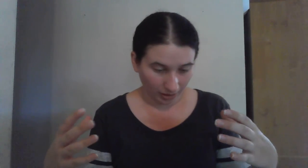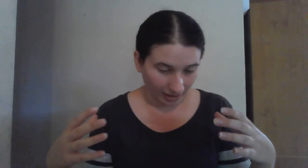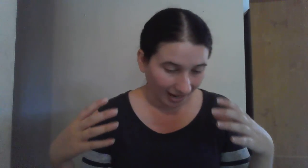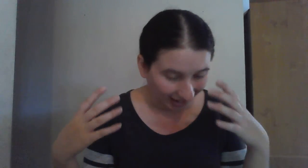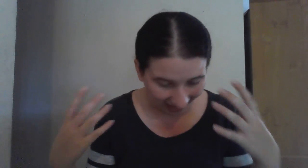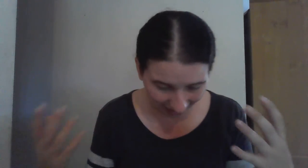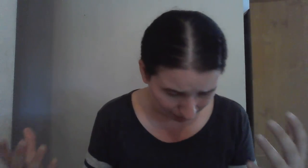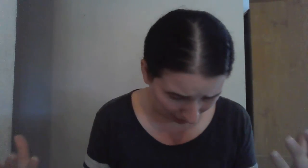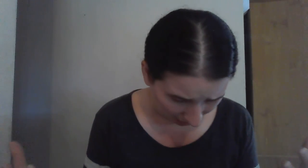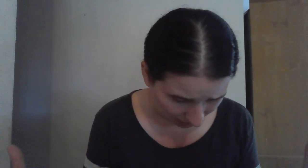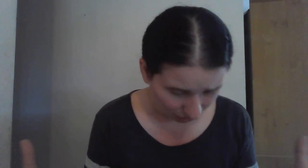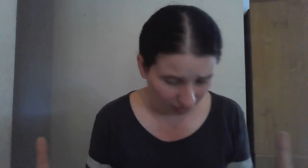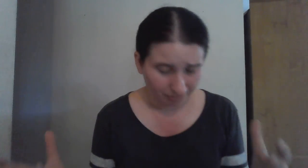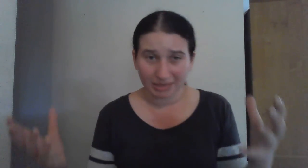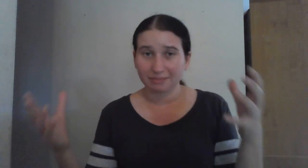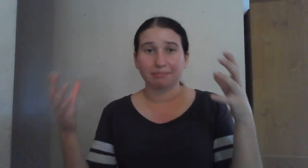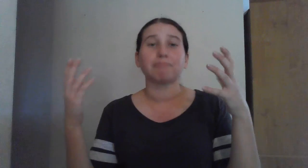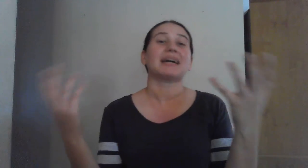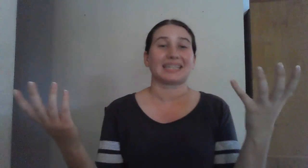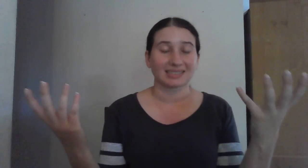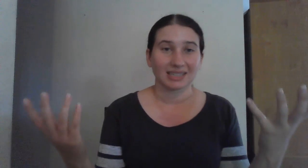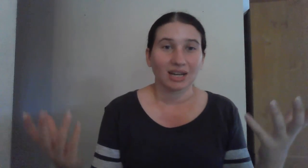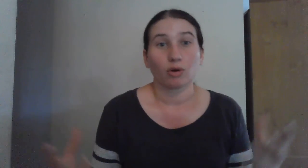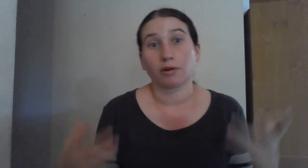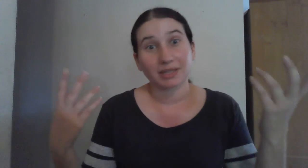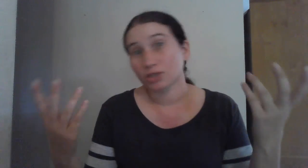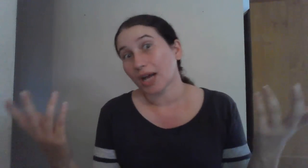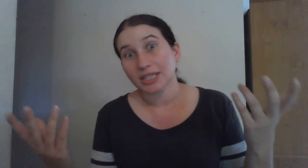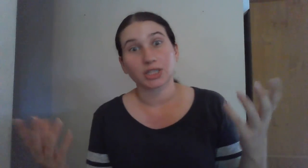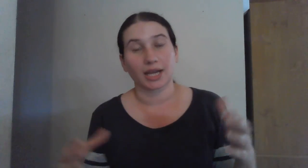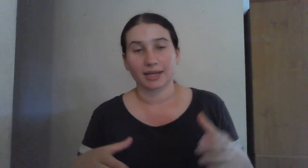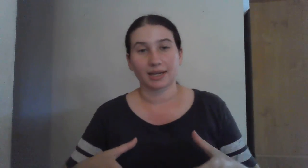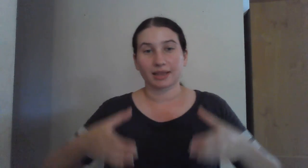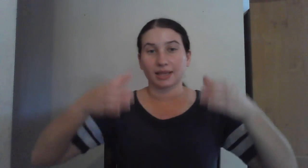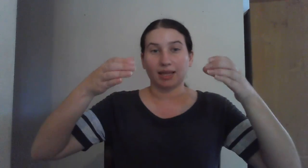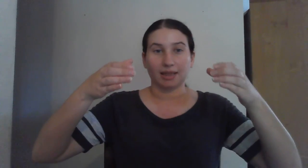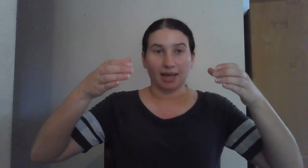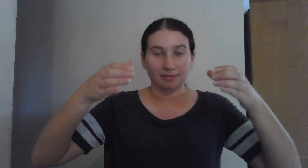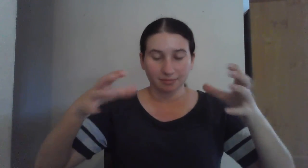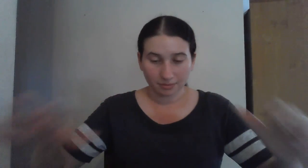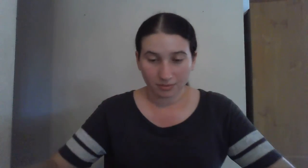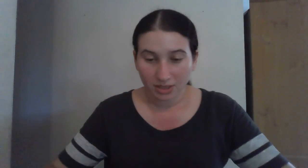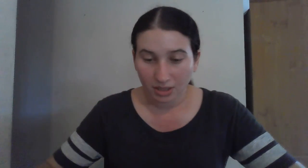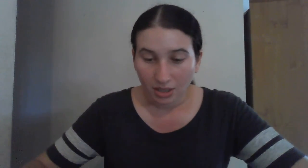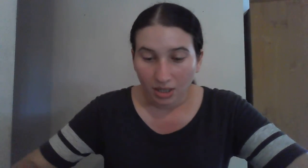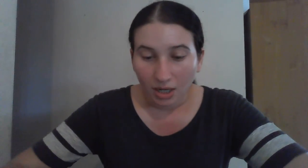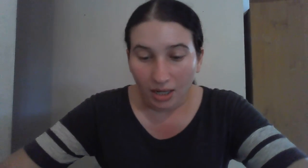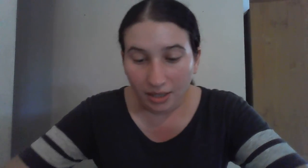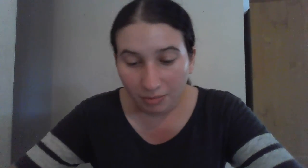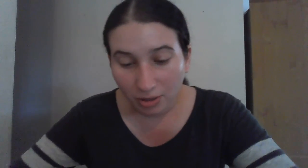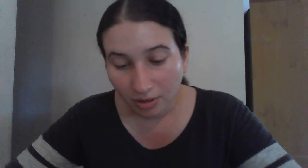a hat box, or a big bucket, or a big trash can, anything like that. And then we also